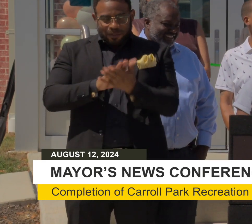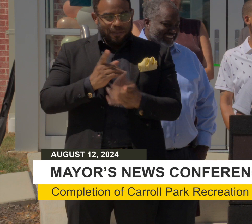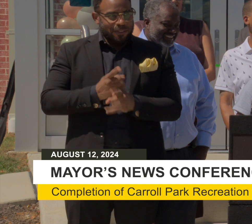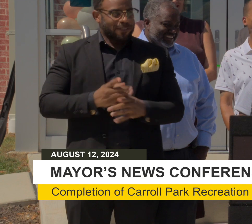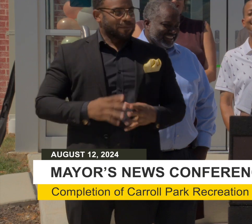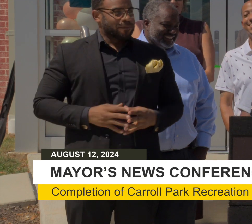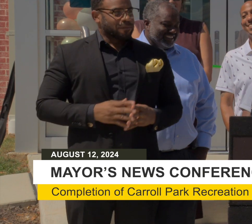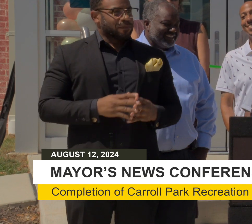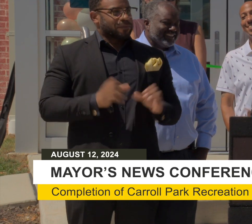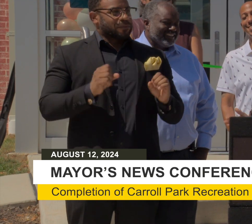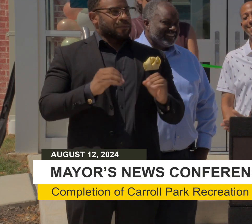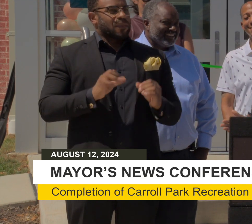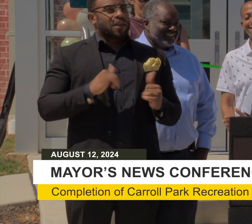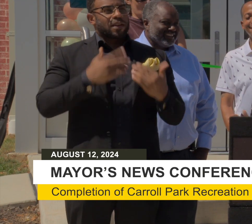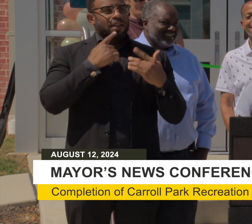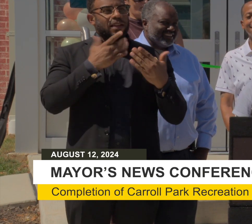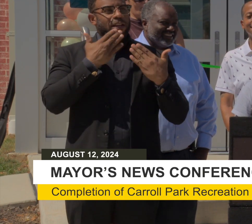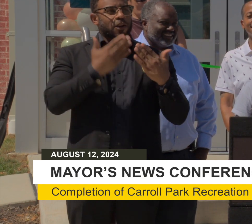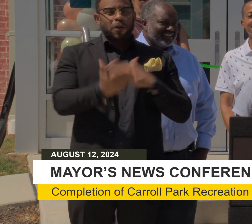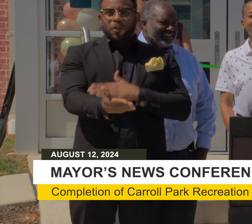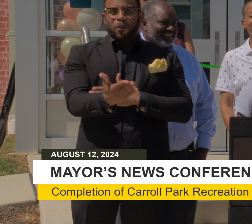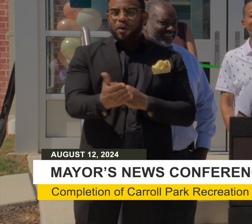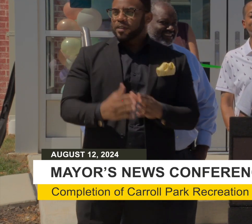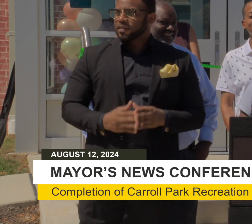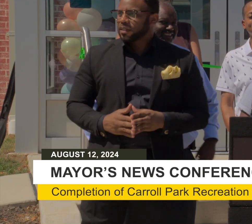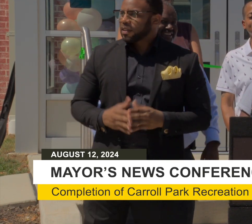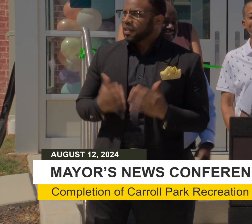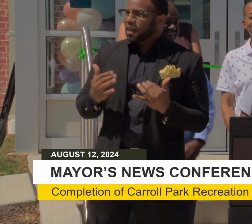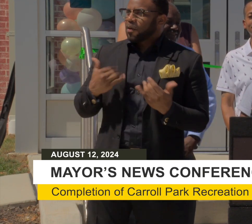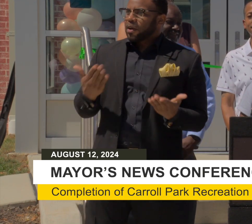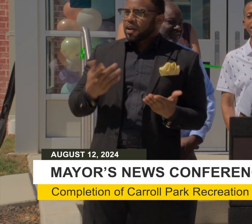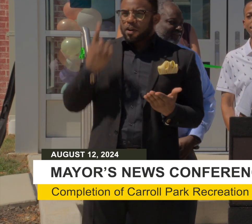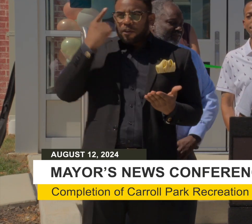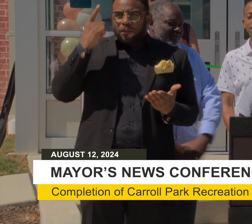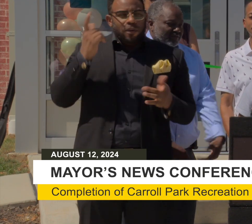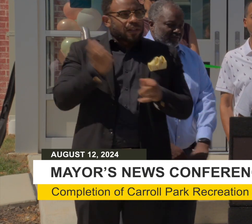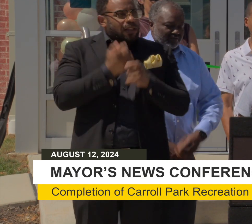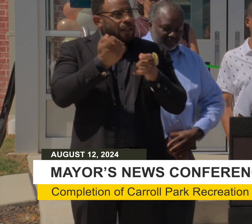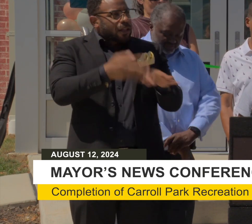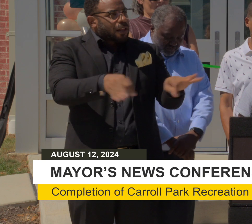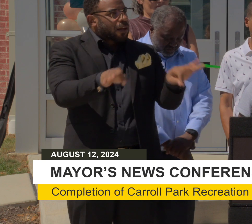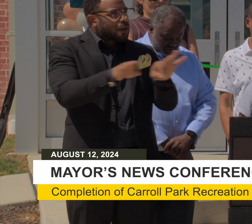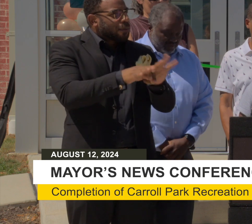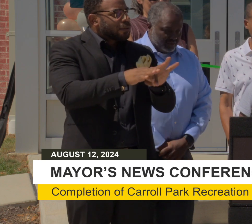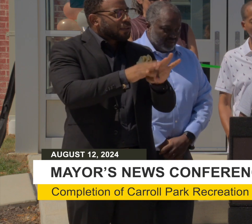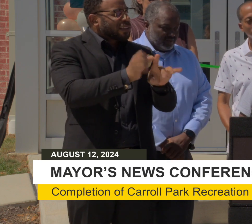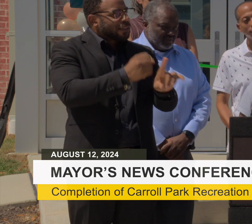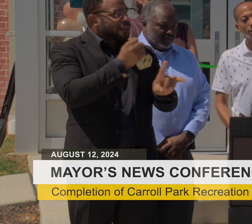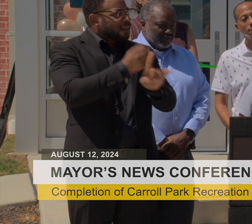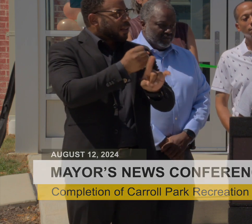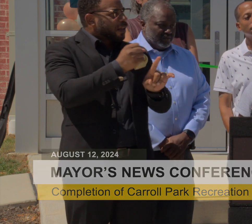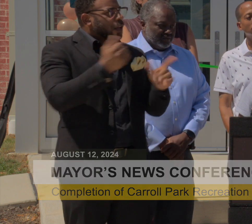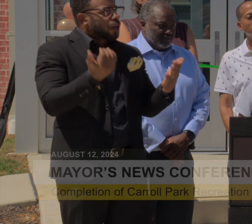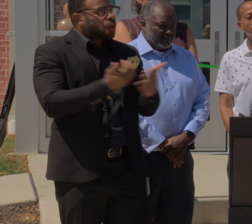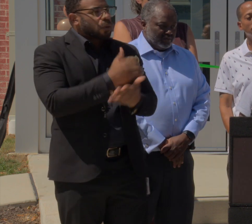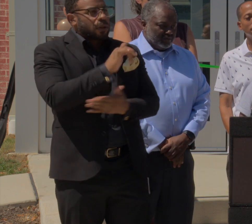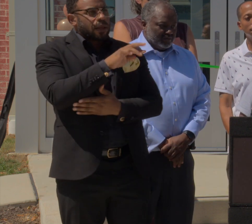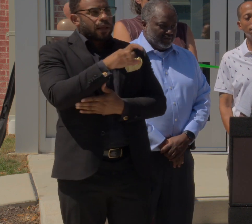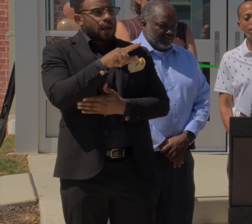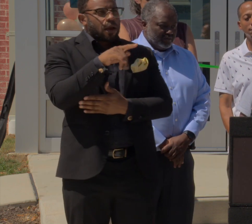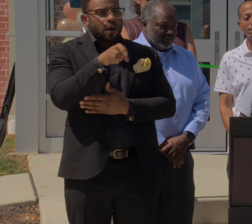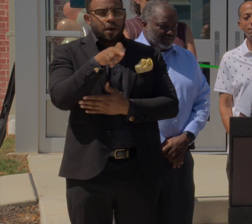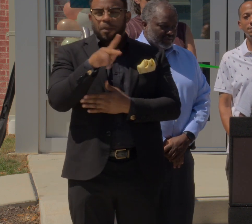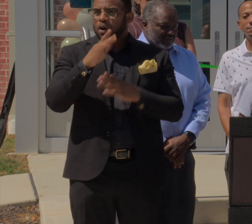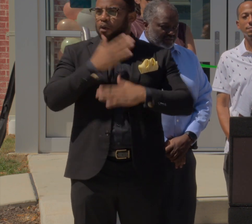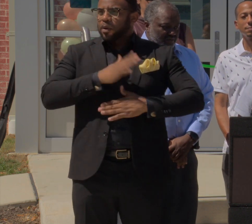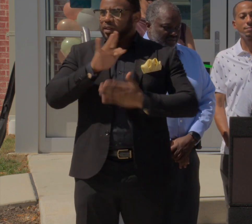right? So I want to say good morning. Today we're here to celebrate the importance and impact the new Carroll Park